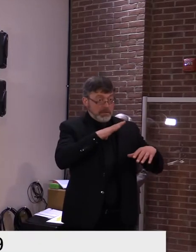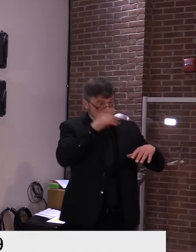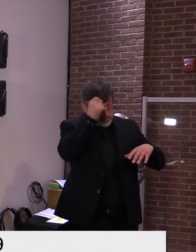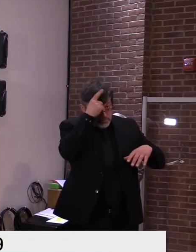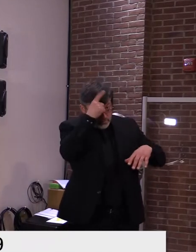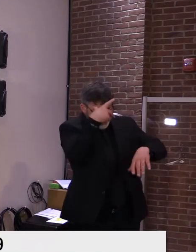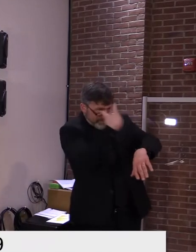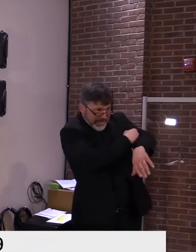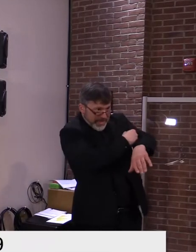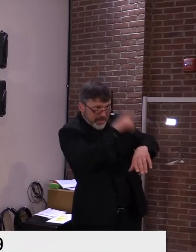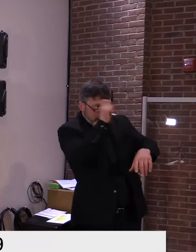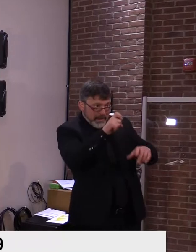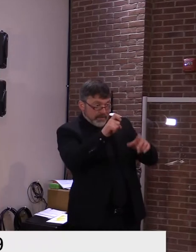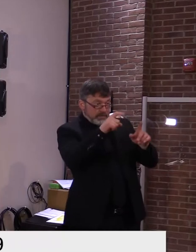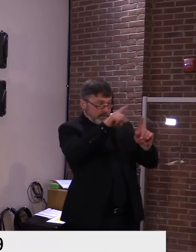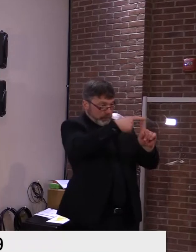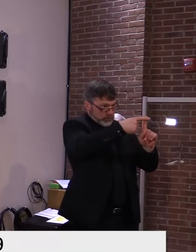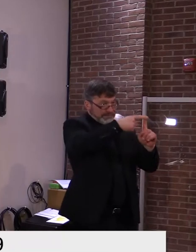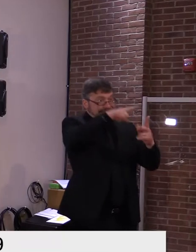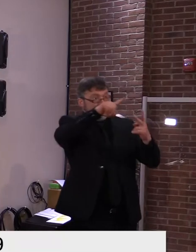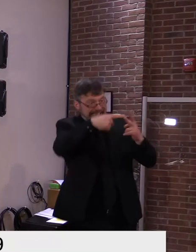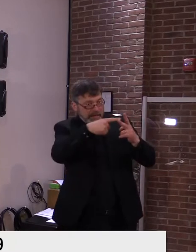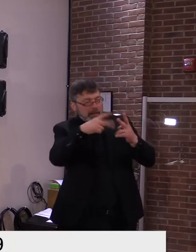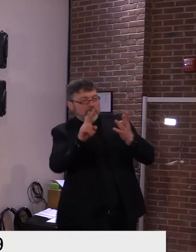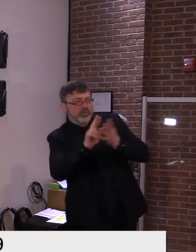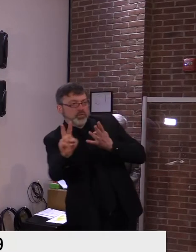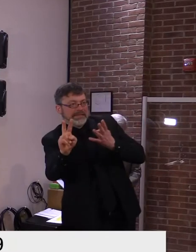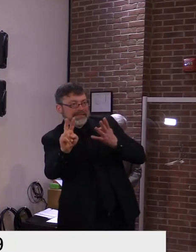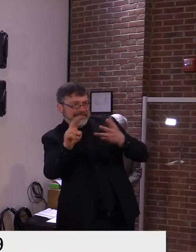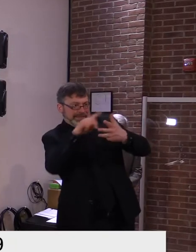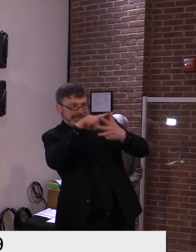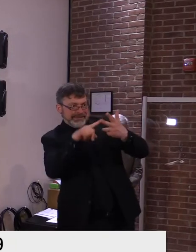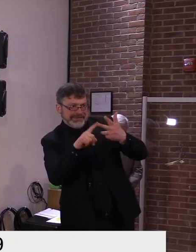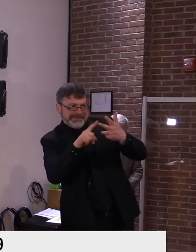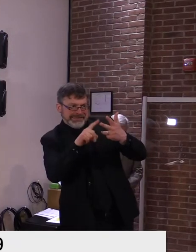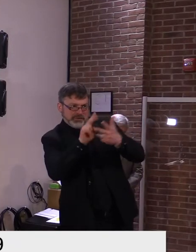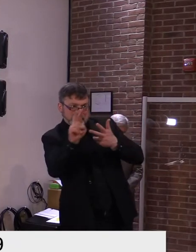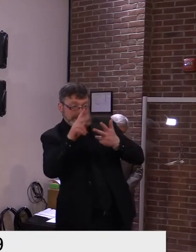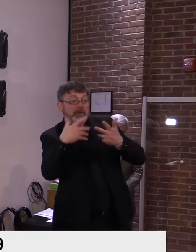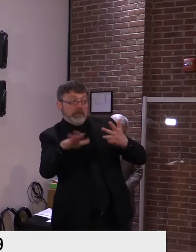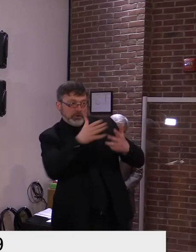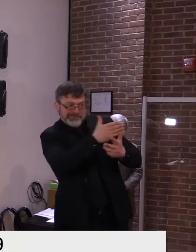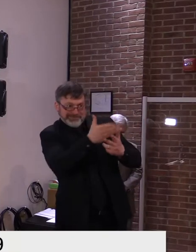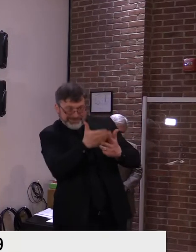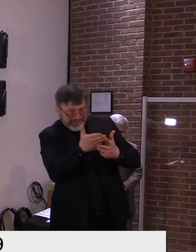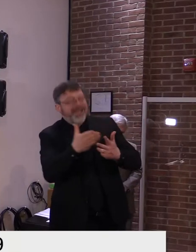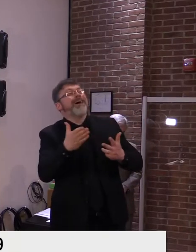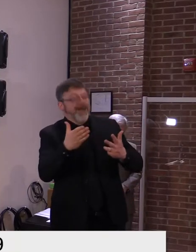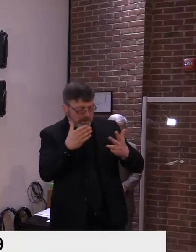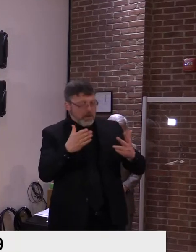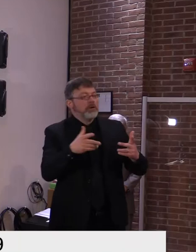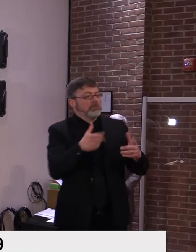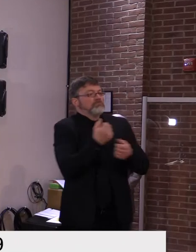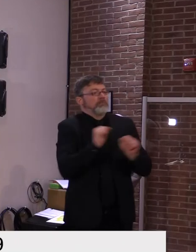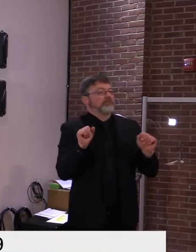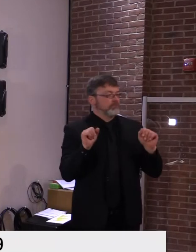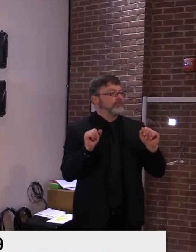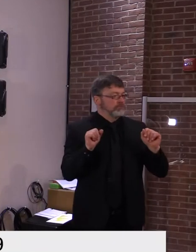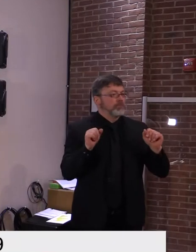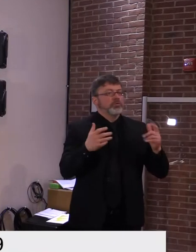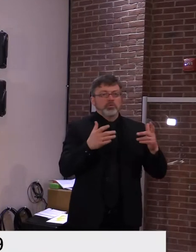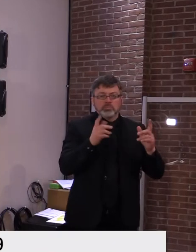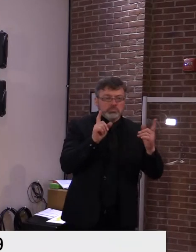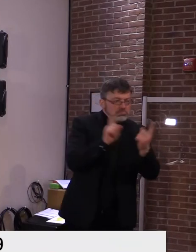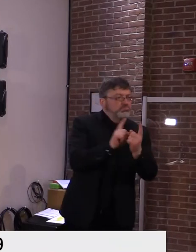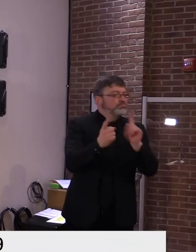the current gathering guidance. Anyone who's not yet vaccinated should certainly limit their social interactions